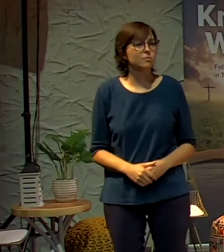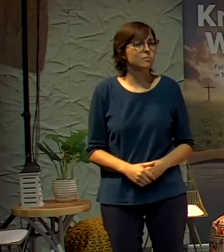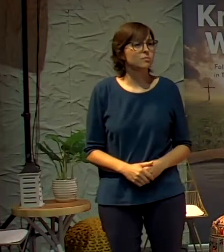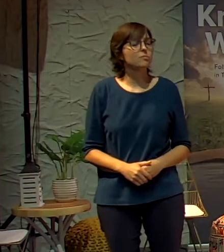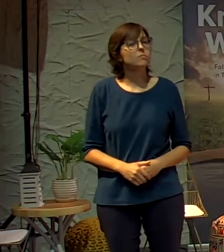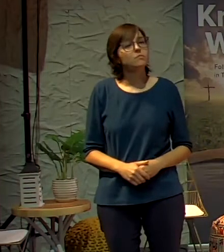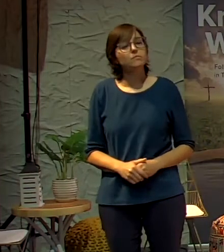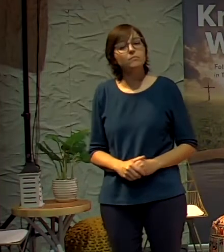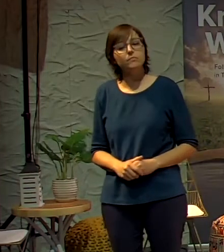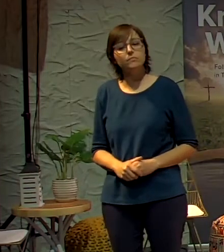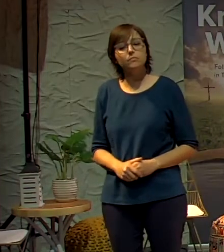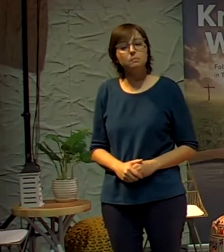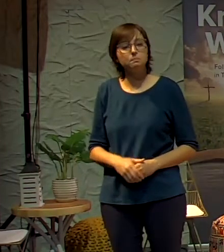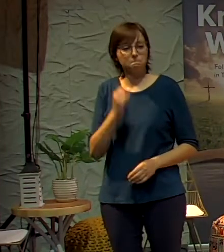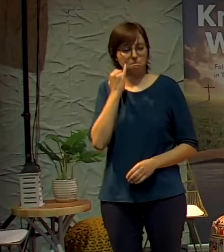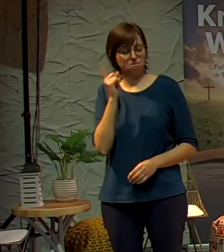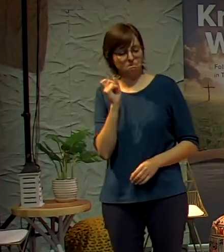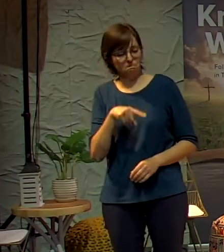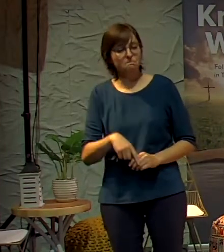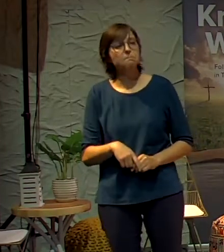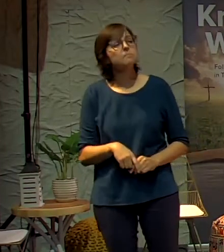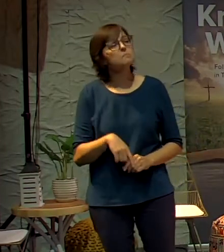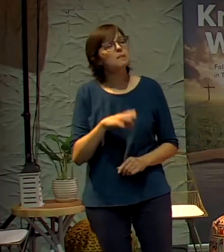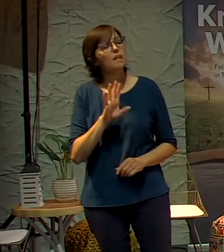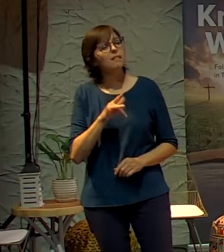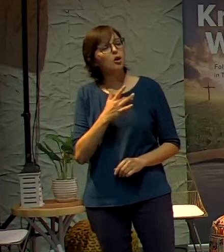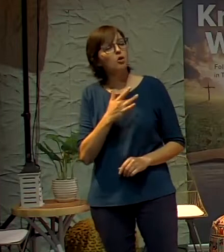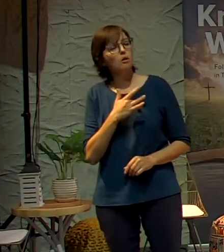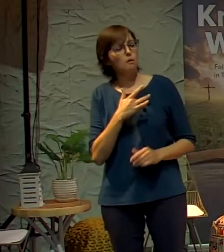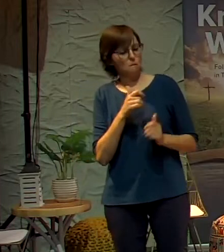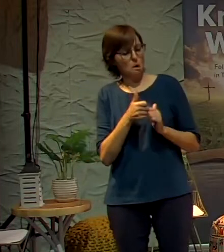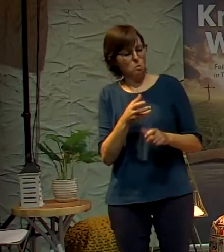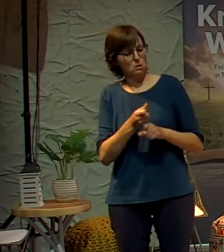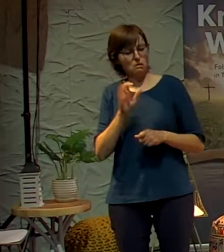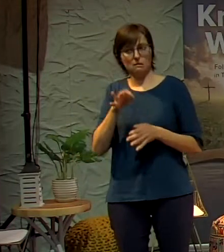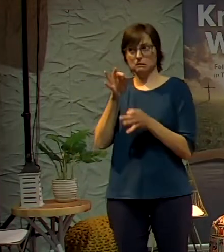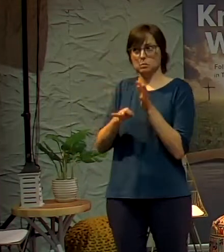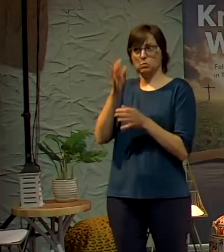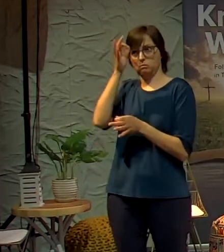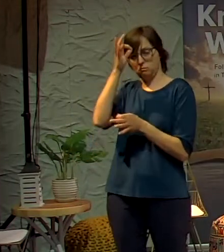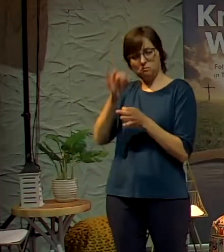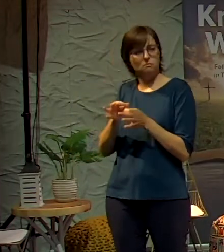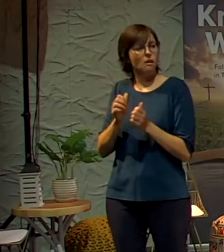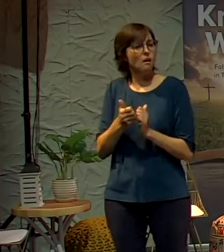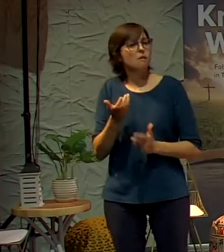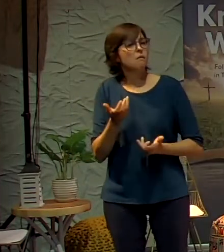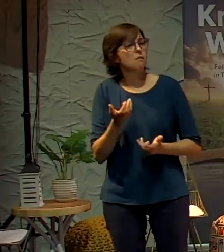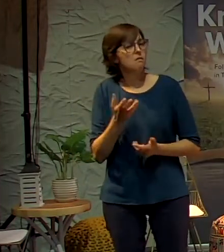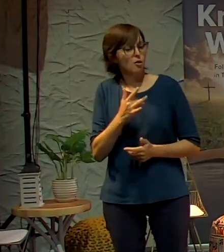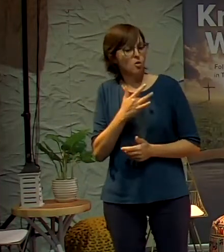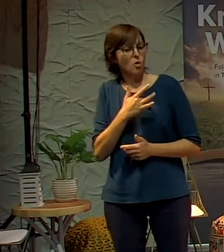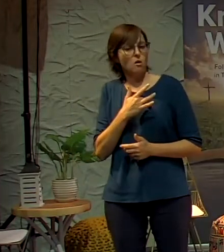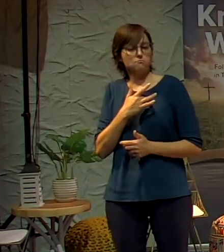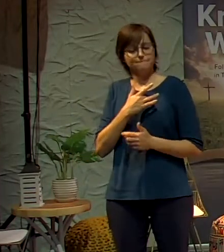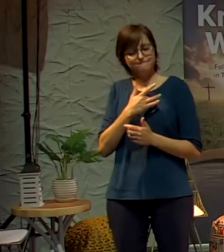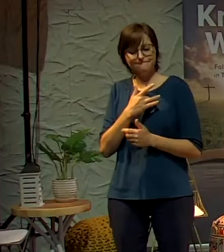And how, if you ask me, how do you get that heart of simple faith, that heart of being an outsider who doesn't